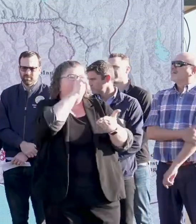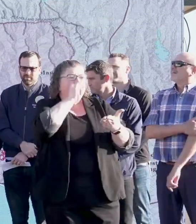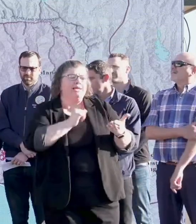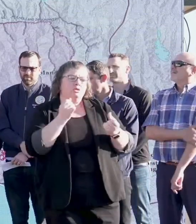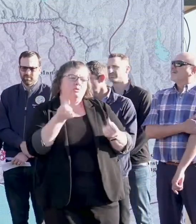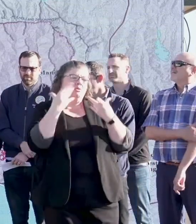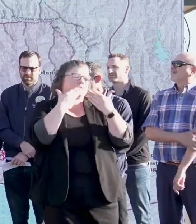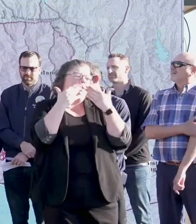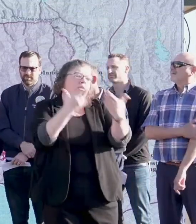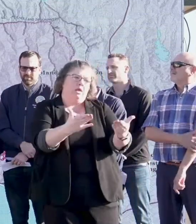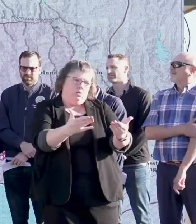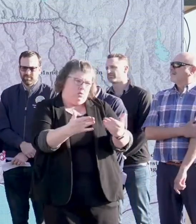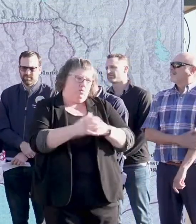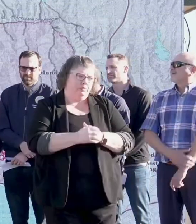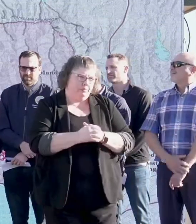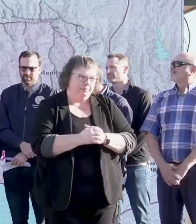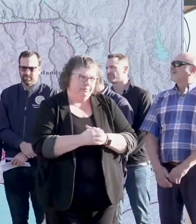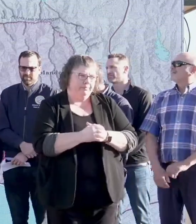understanding.